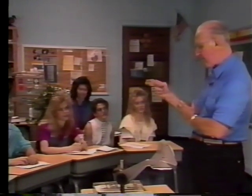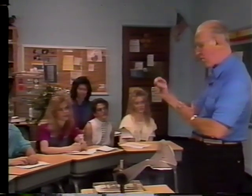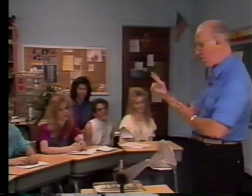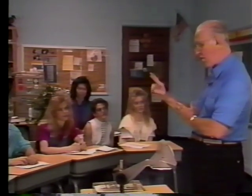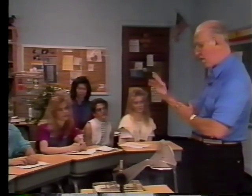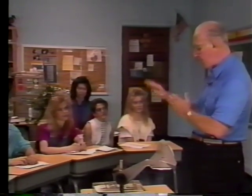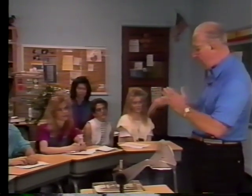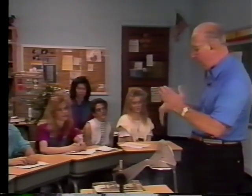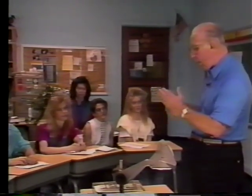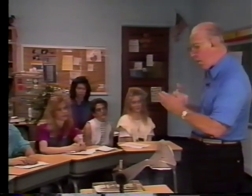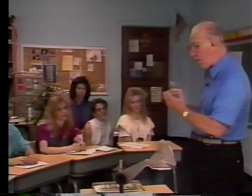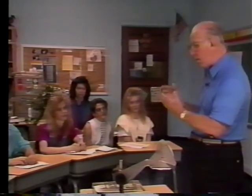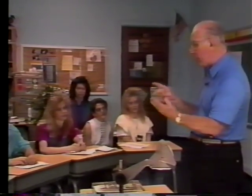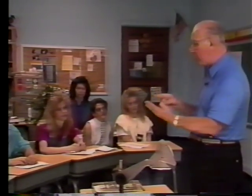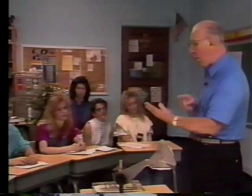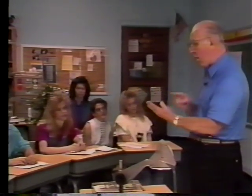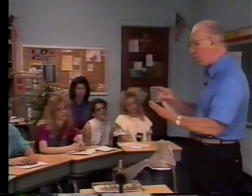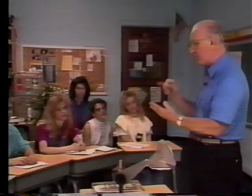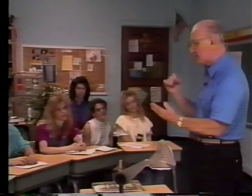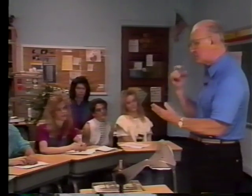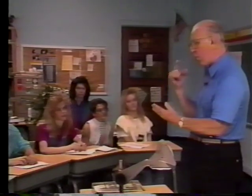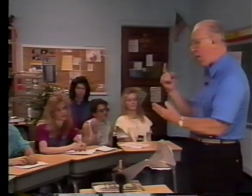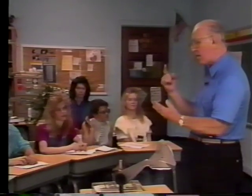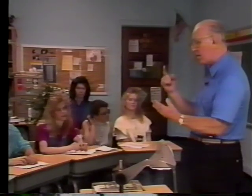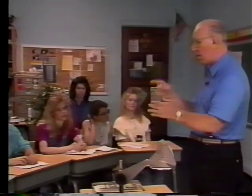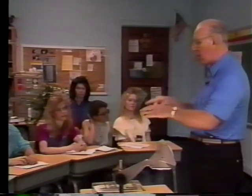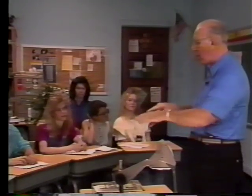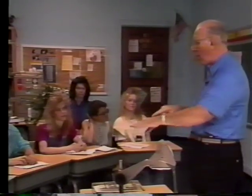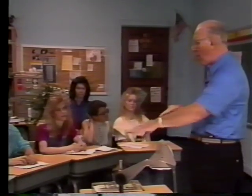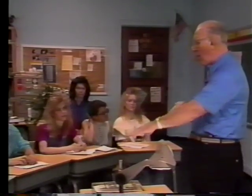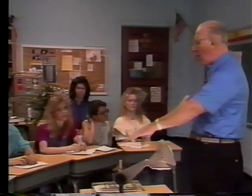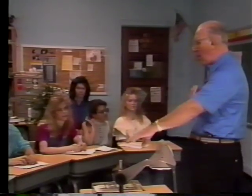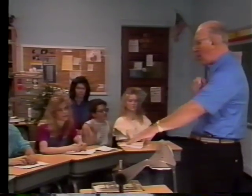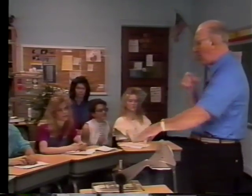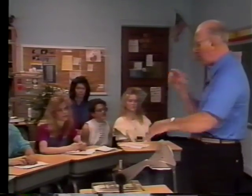metaphor. The whole poem is one long